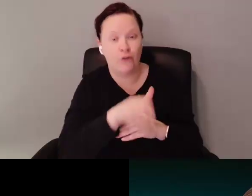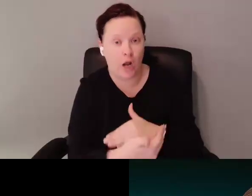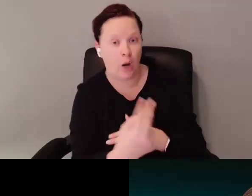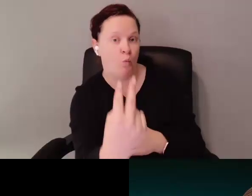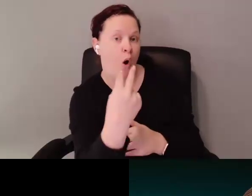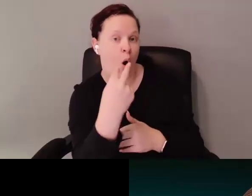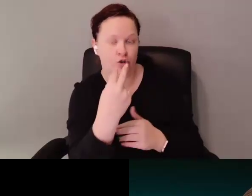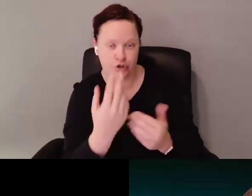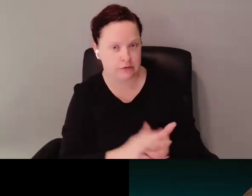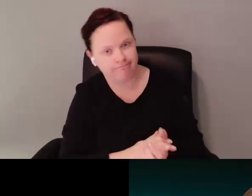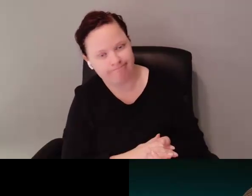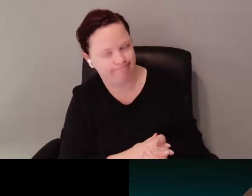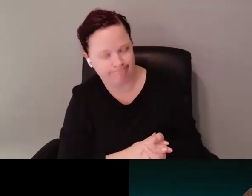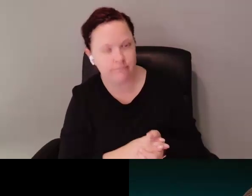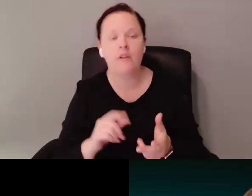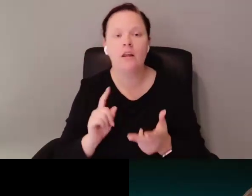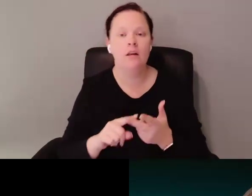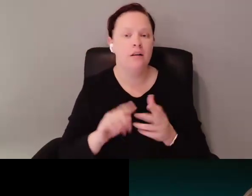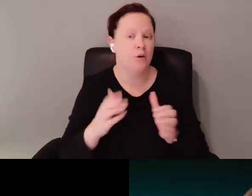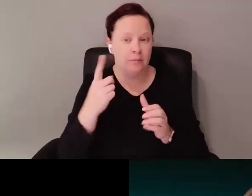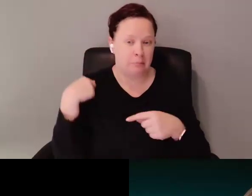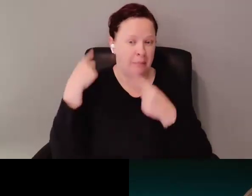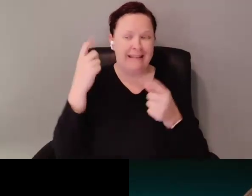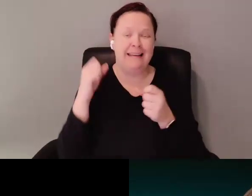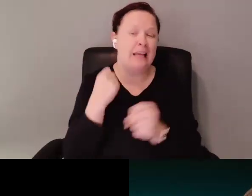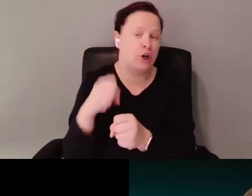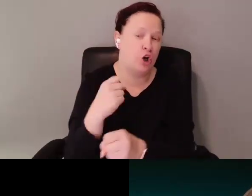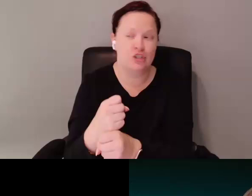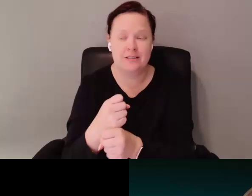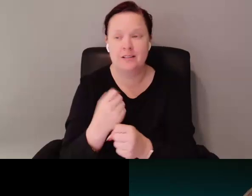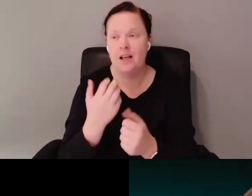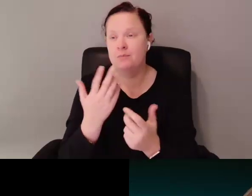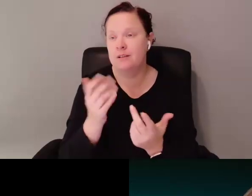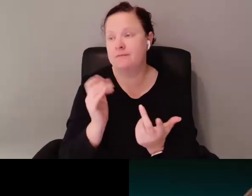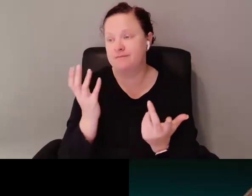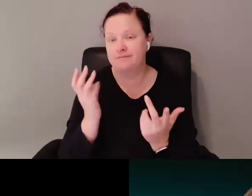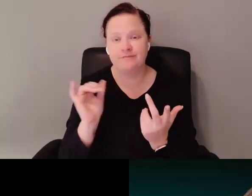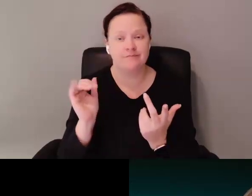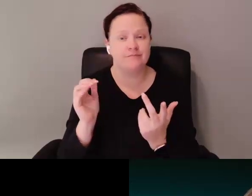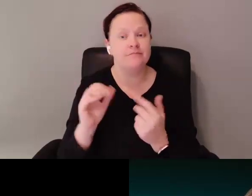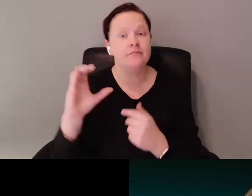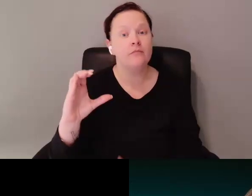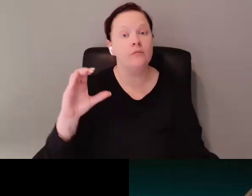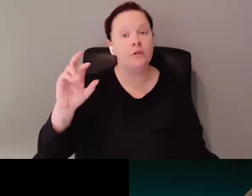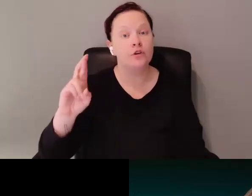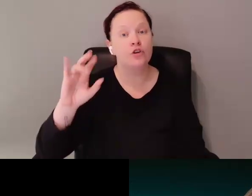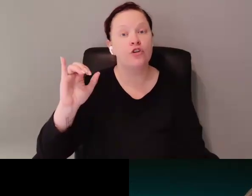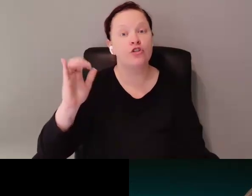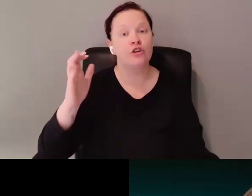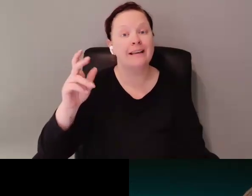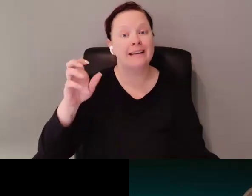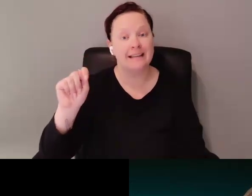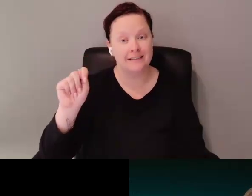and doing something that everybody's been doing for years, which is, doing the Cricut things, like developing